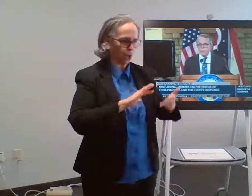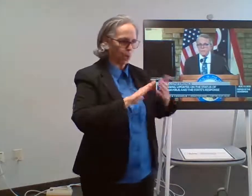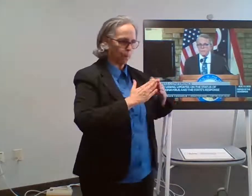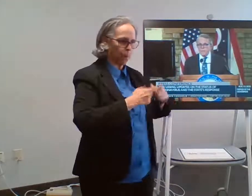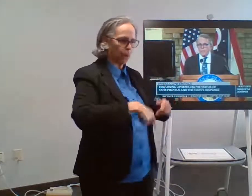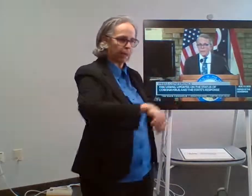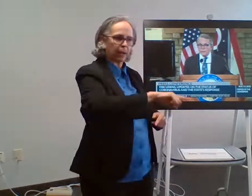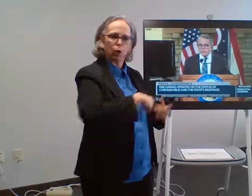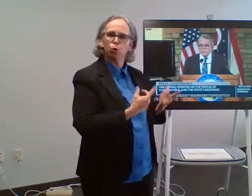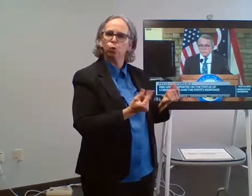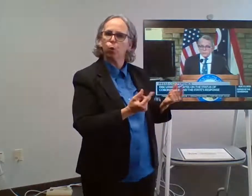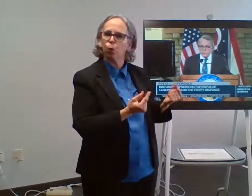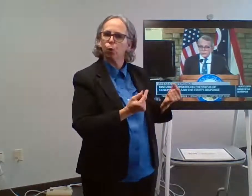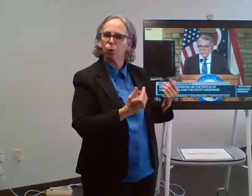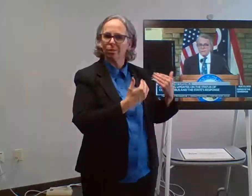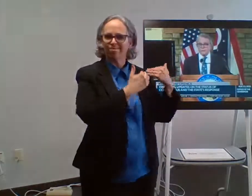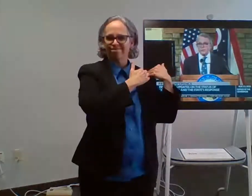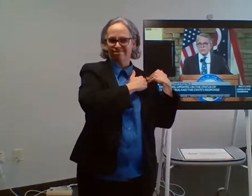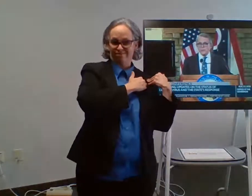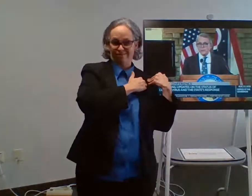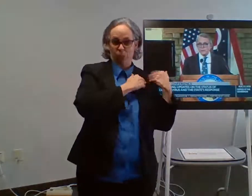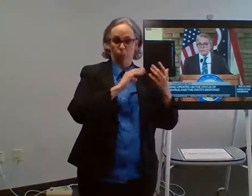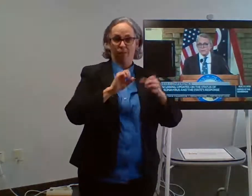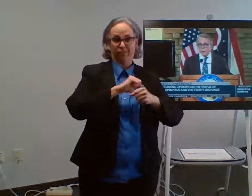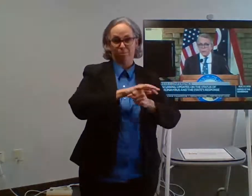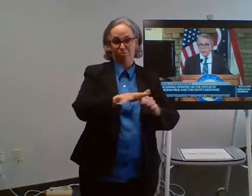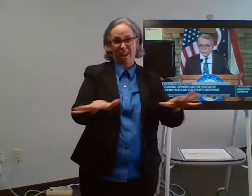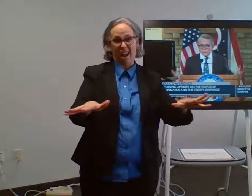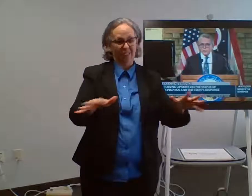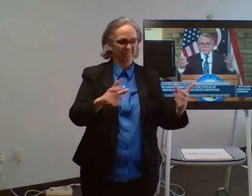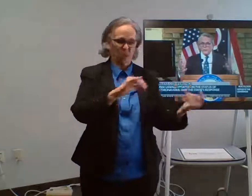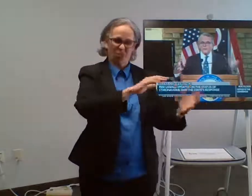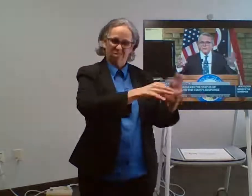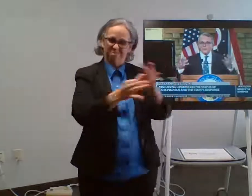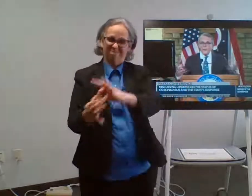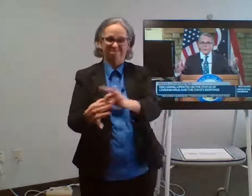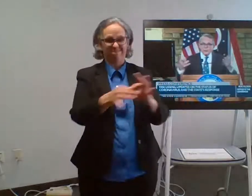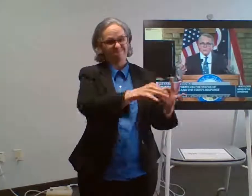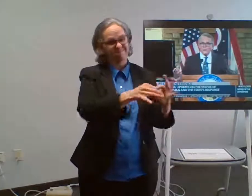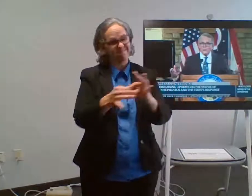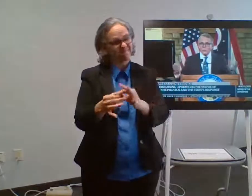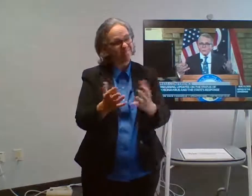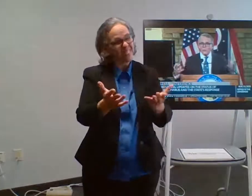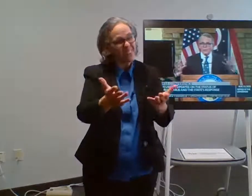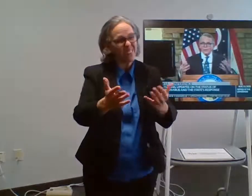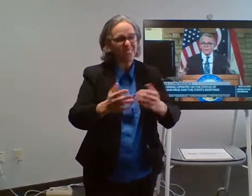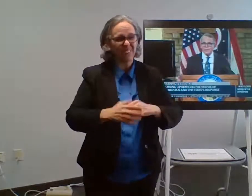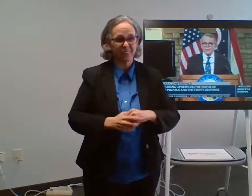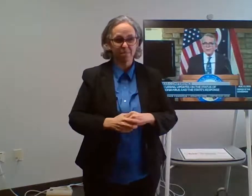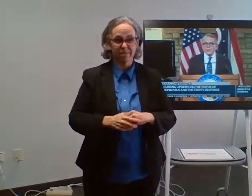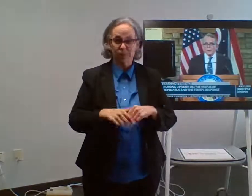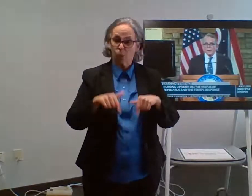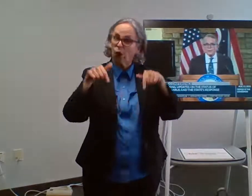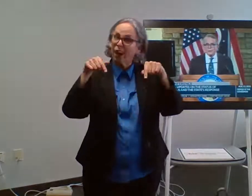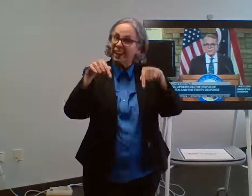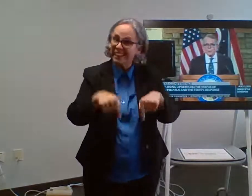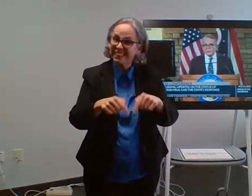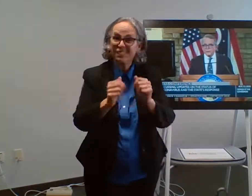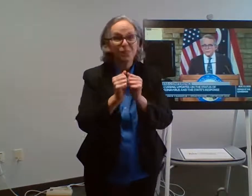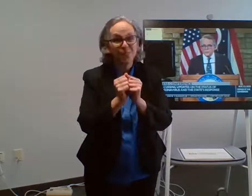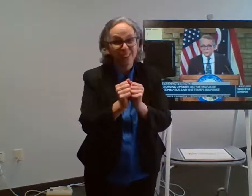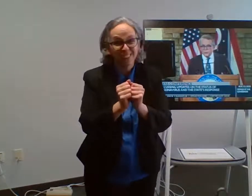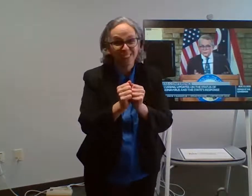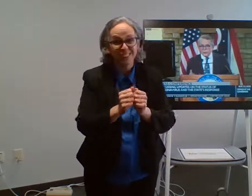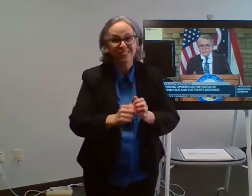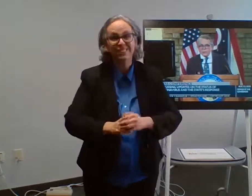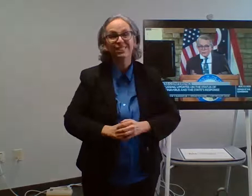community. And it just is. And so we all just need to be in this together. We want our kids